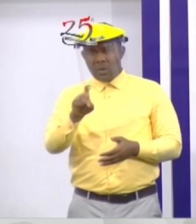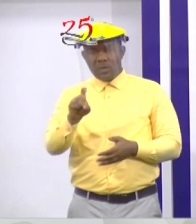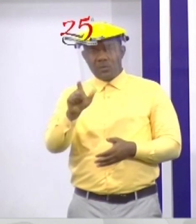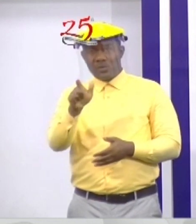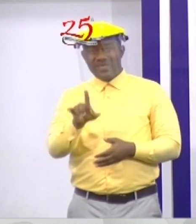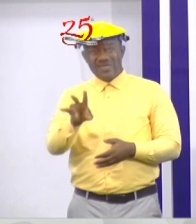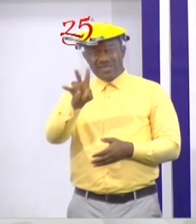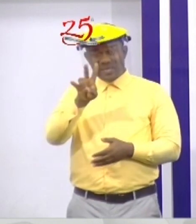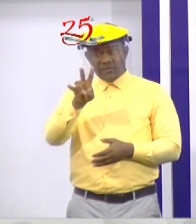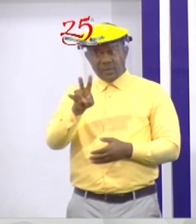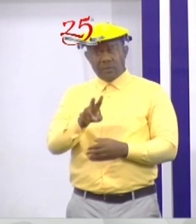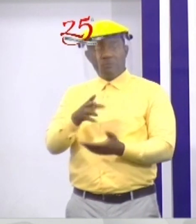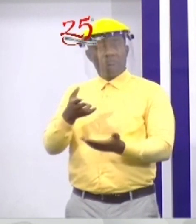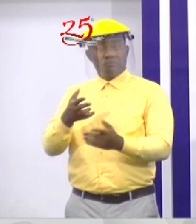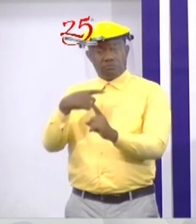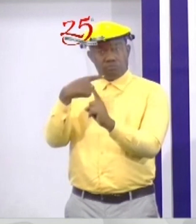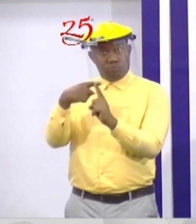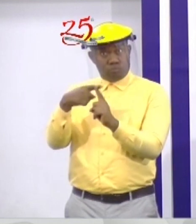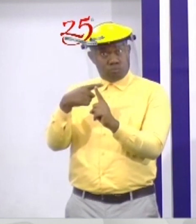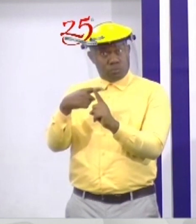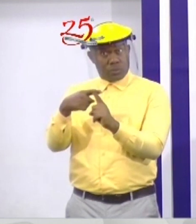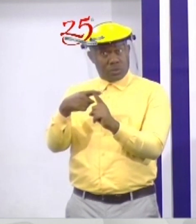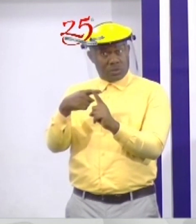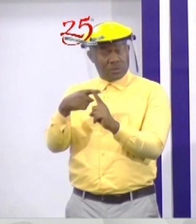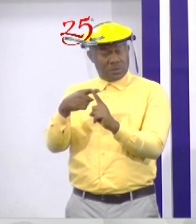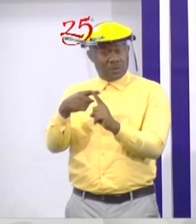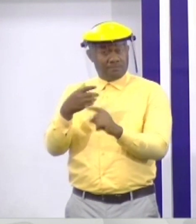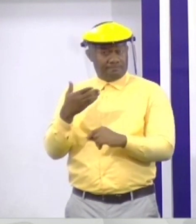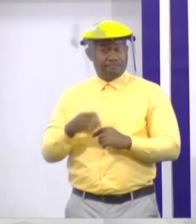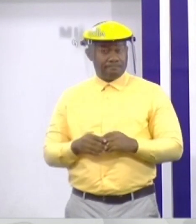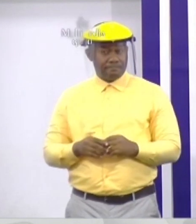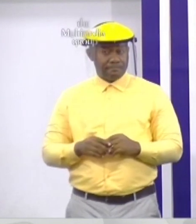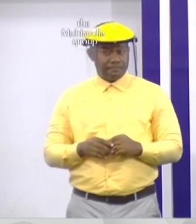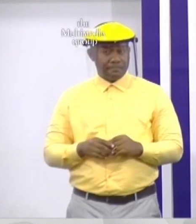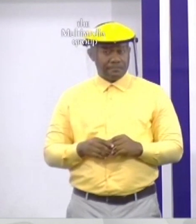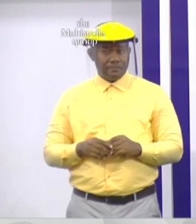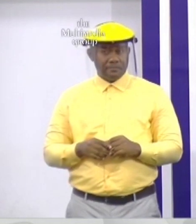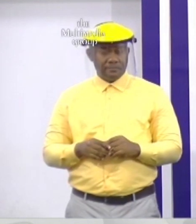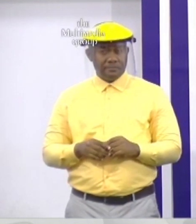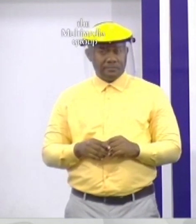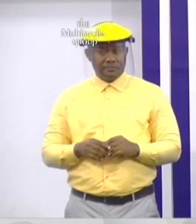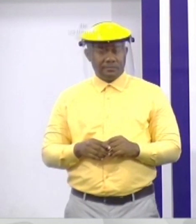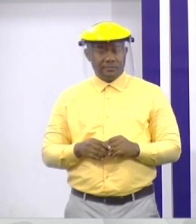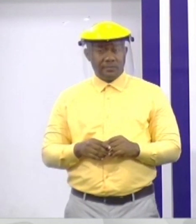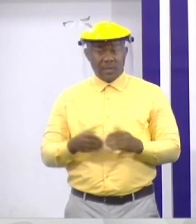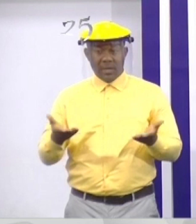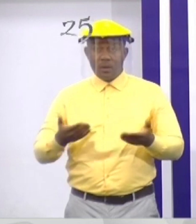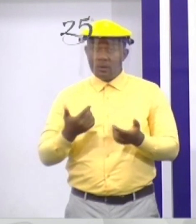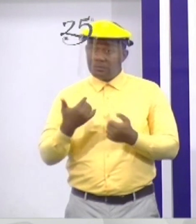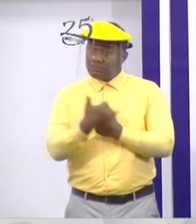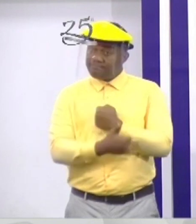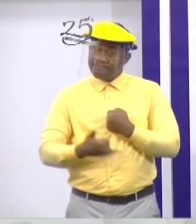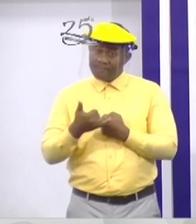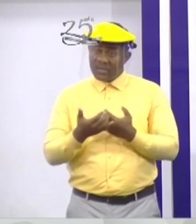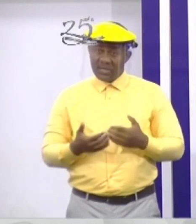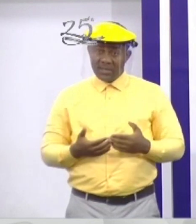5,127 confirmed cases of COVID-19 associated, confirmed cases of COVID-19 in the country. This